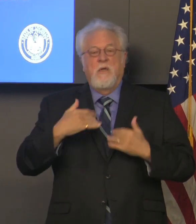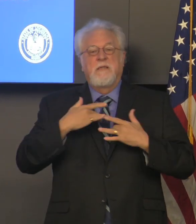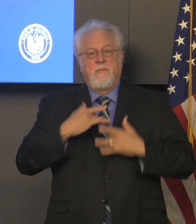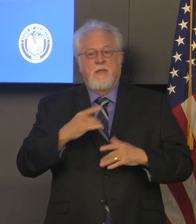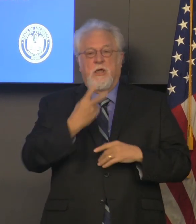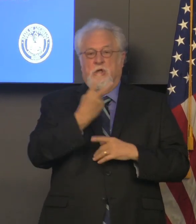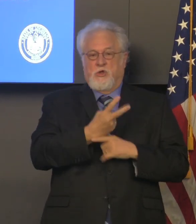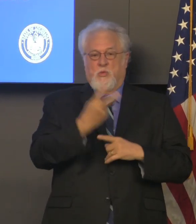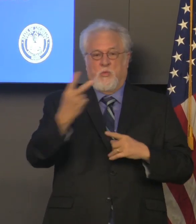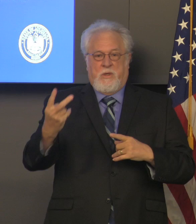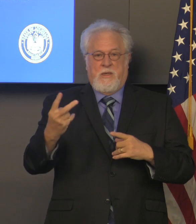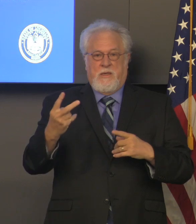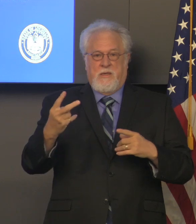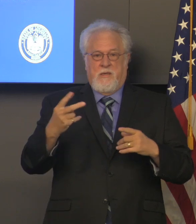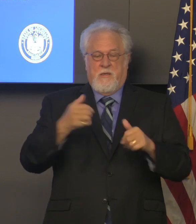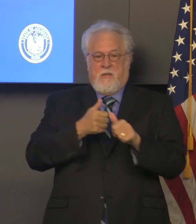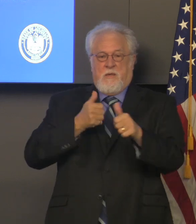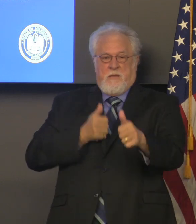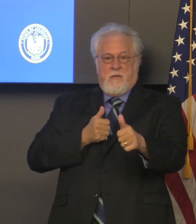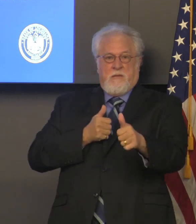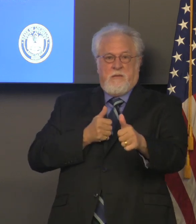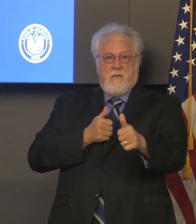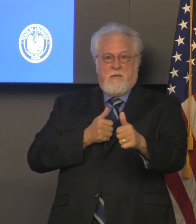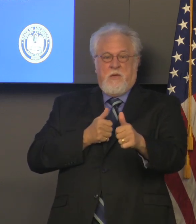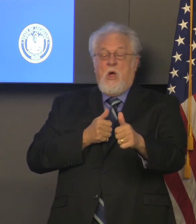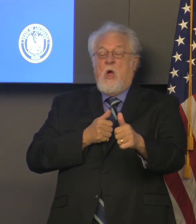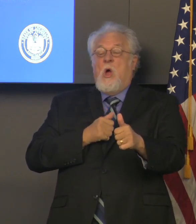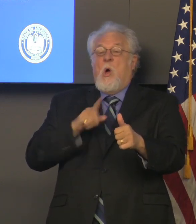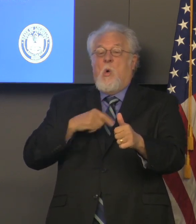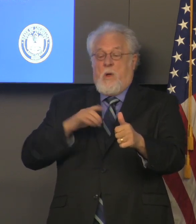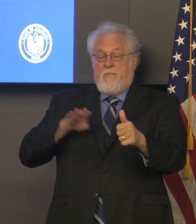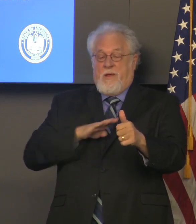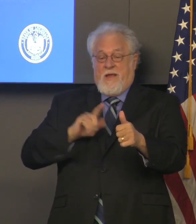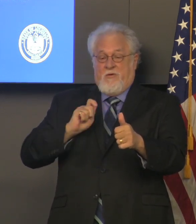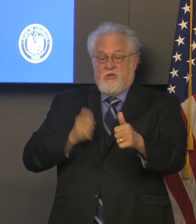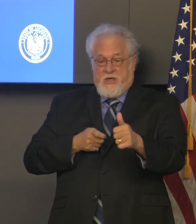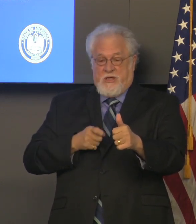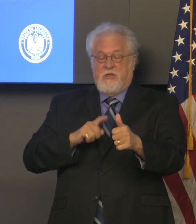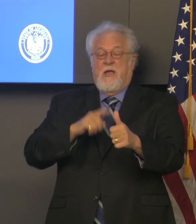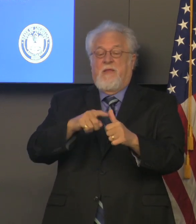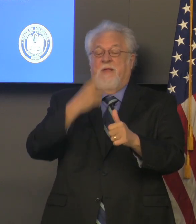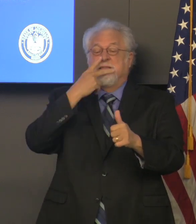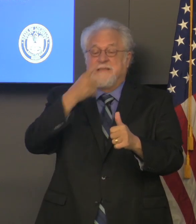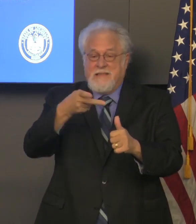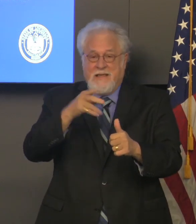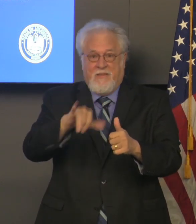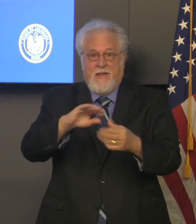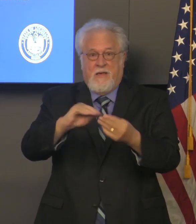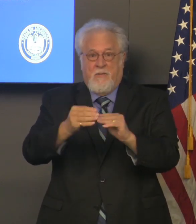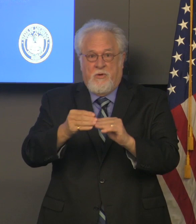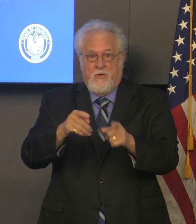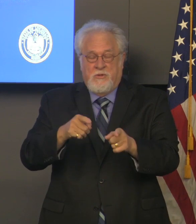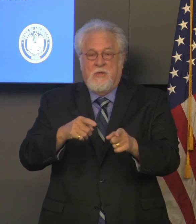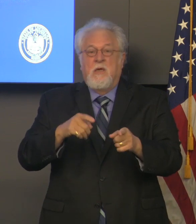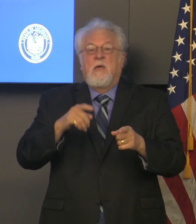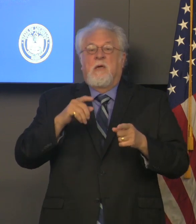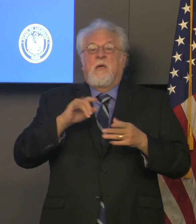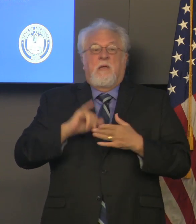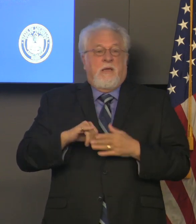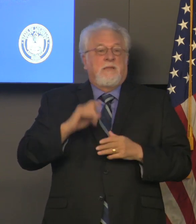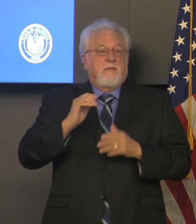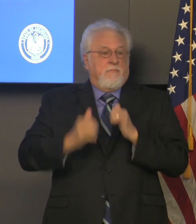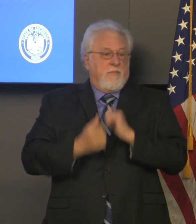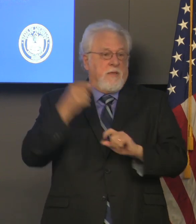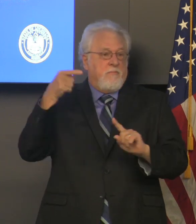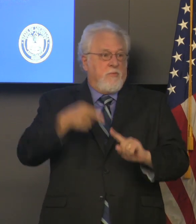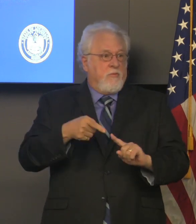a 2-week lag time between when behavior changes and when you see that in the numbers. And that was one of the main